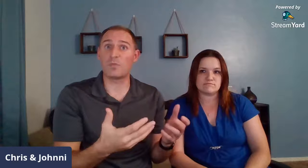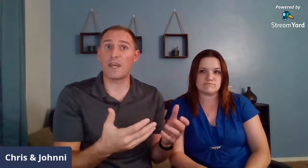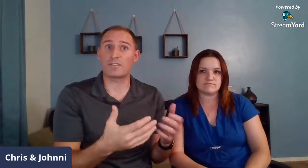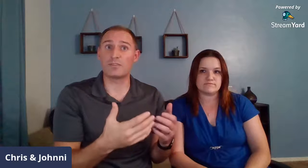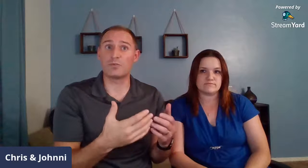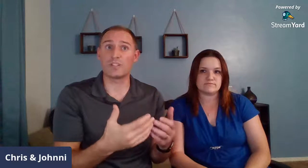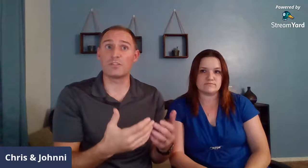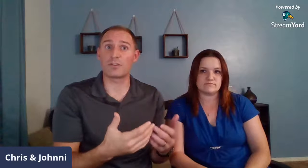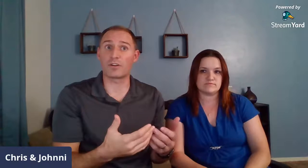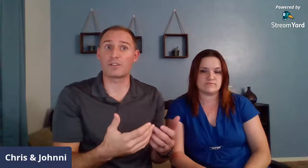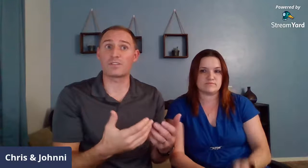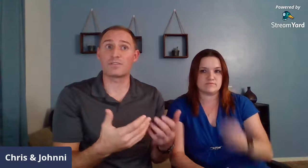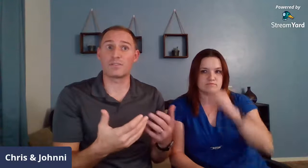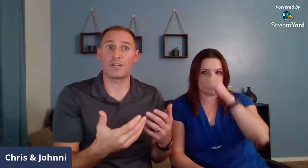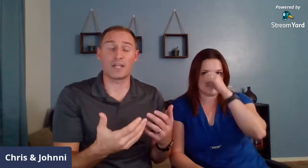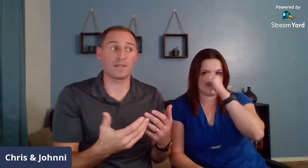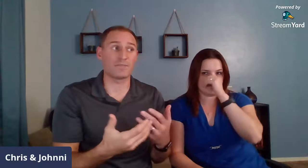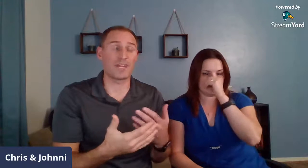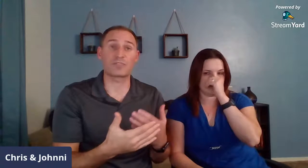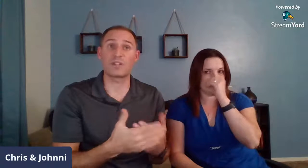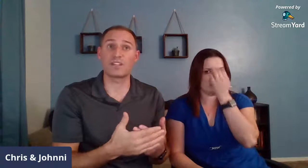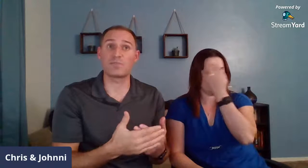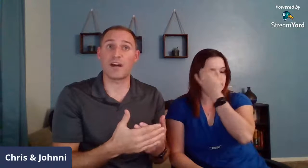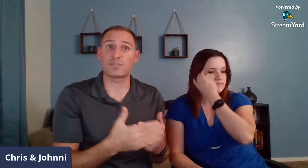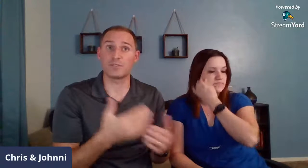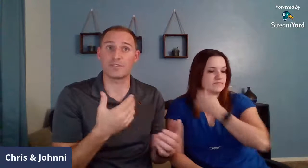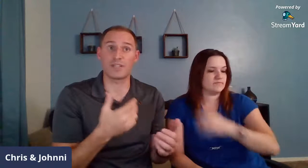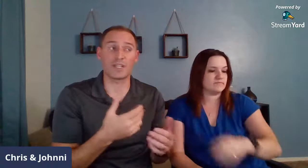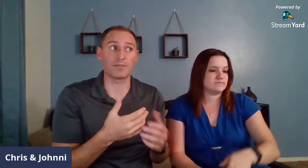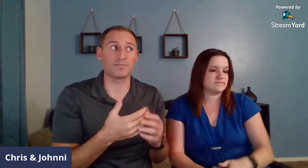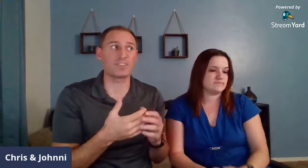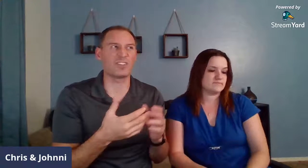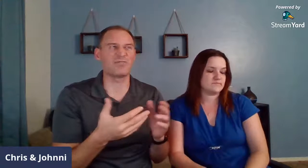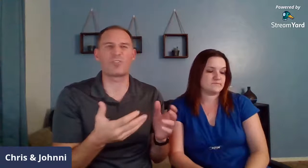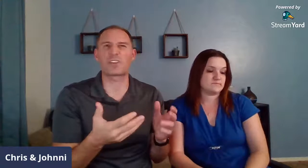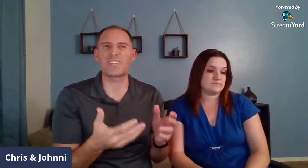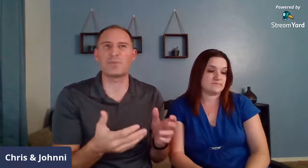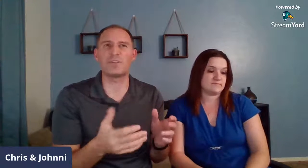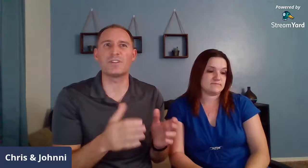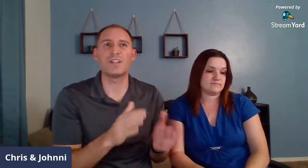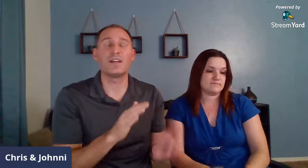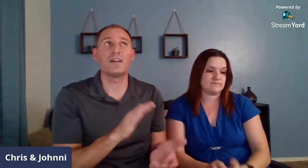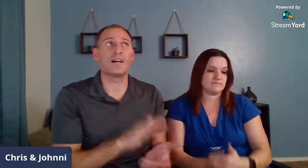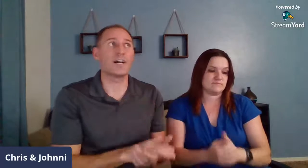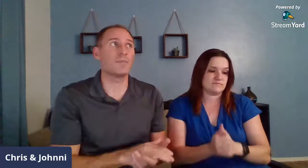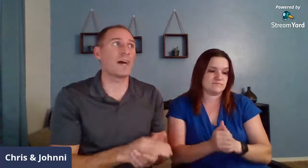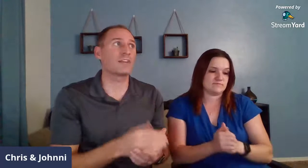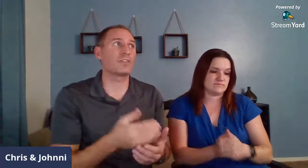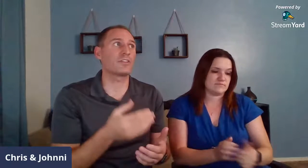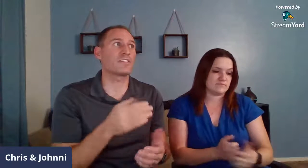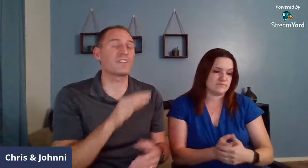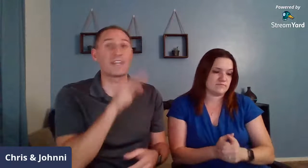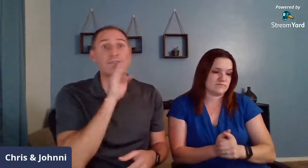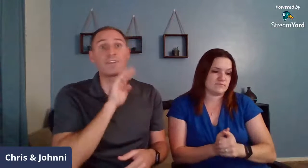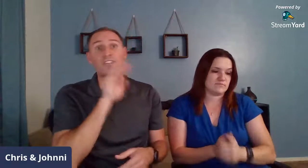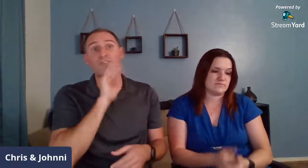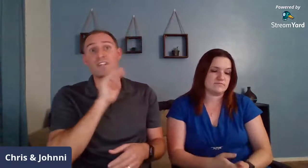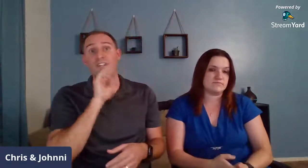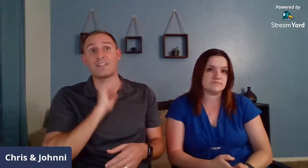back to what you learned as quickly as possible. So for example, I learned the sign frustrated